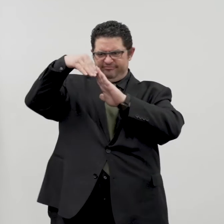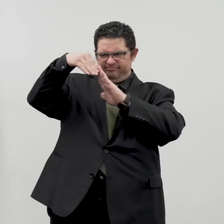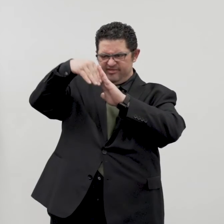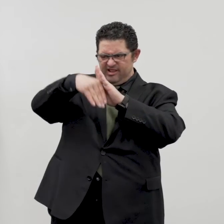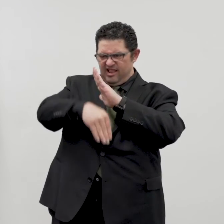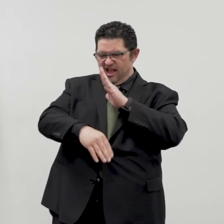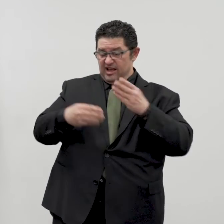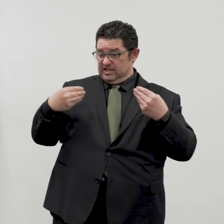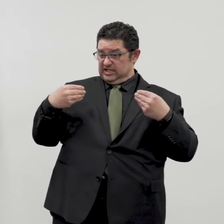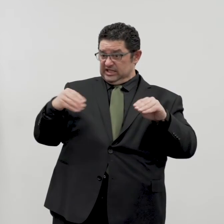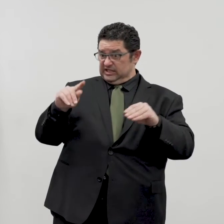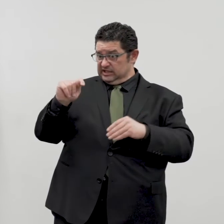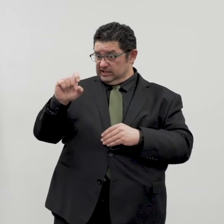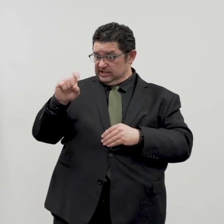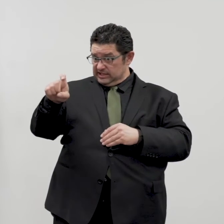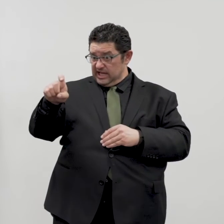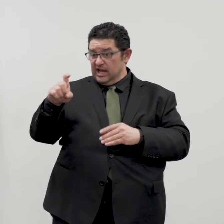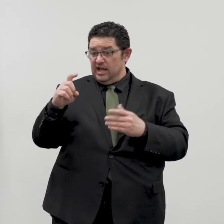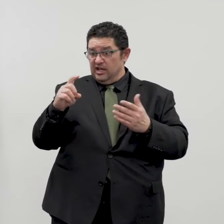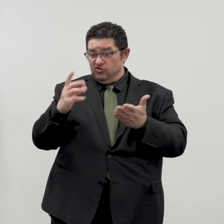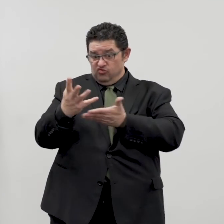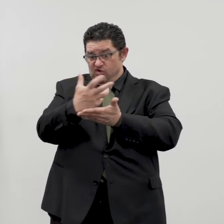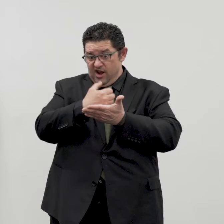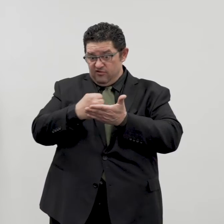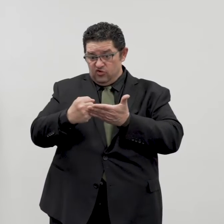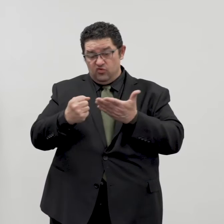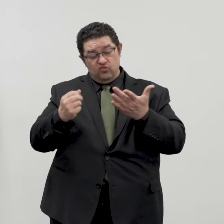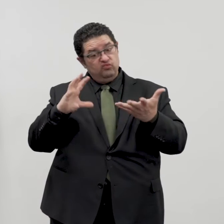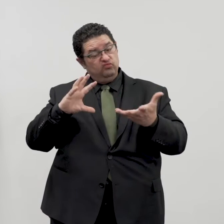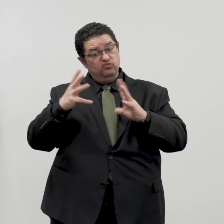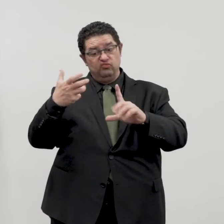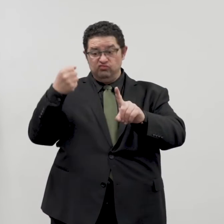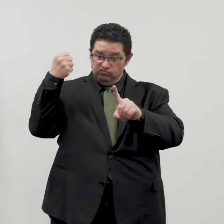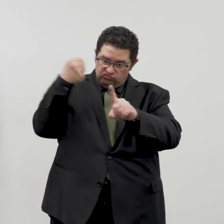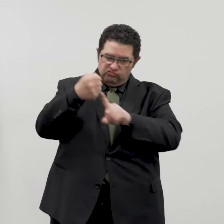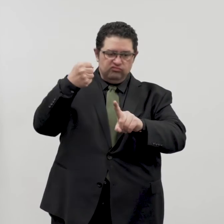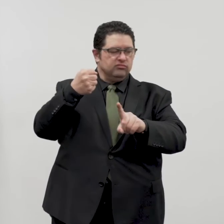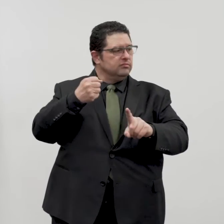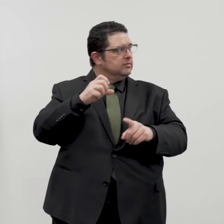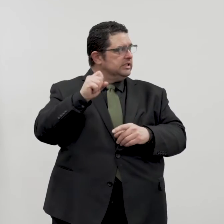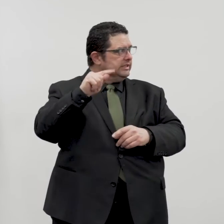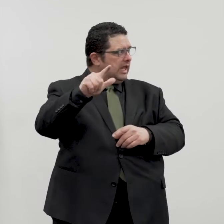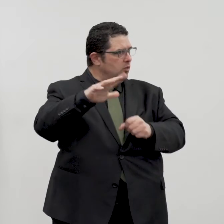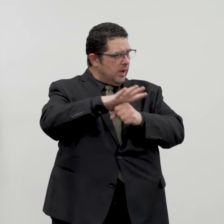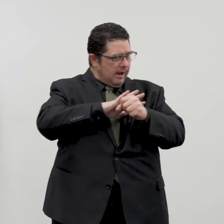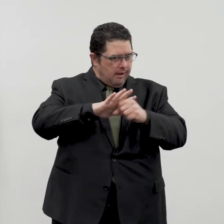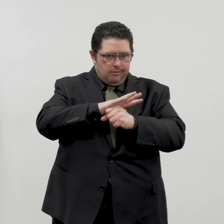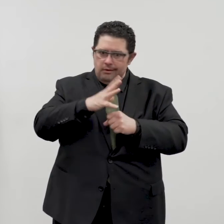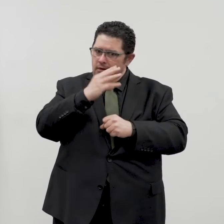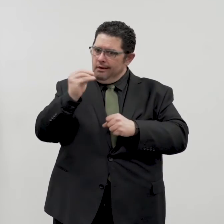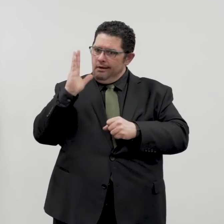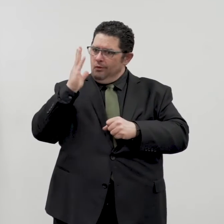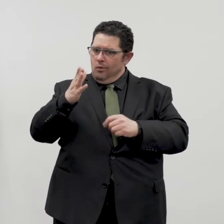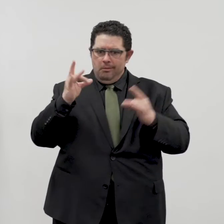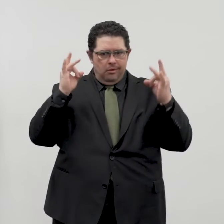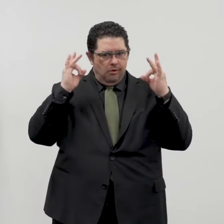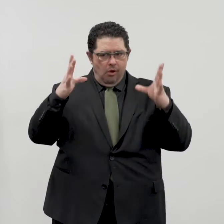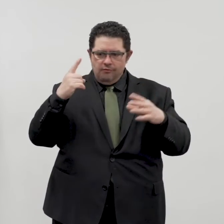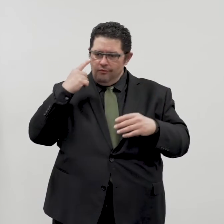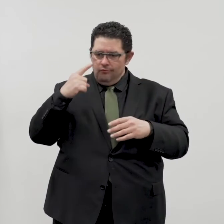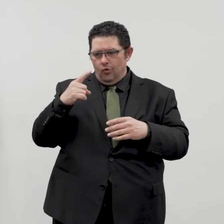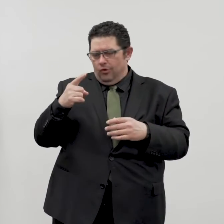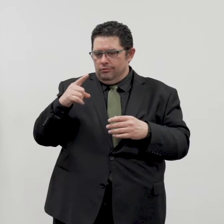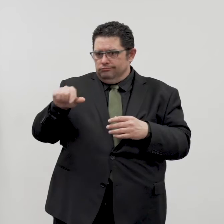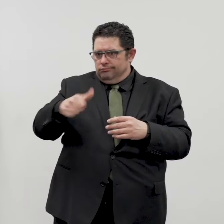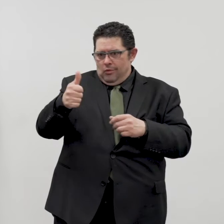revenue is devastating on our governments of our municipalities in St. Louis County, and it's going to be devastating for St. Louis County as